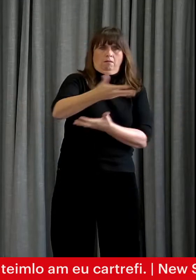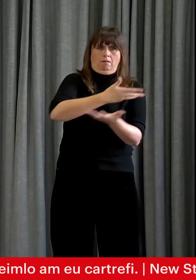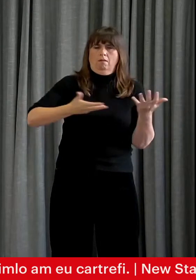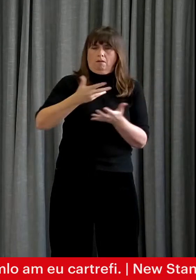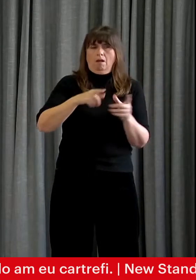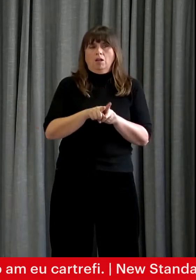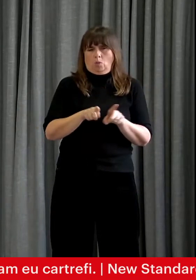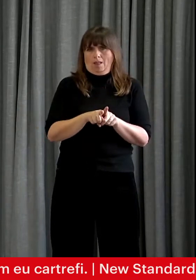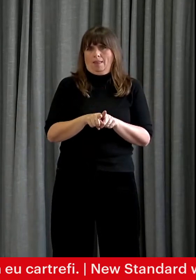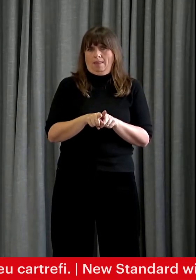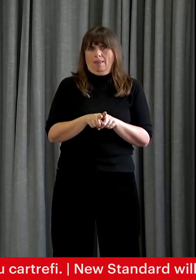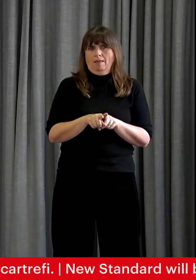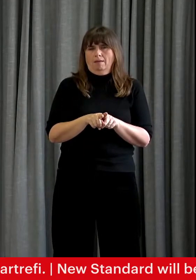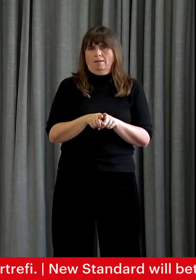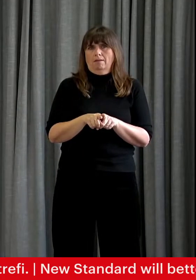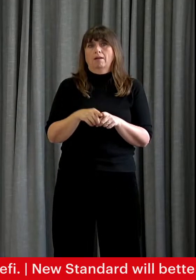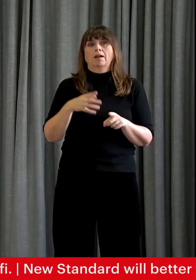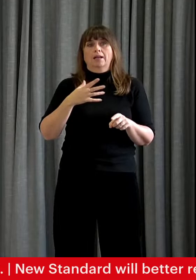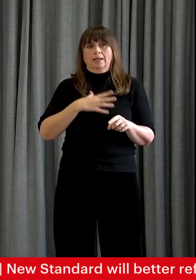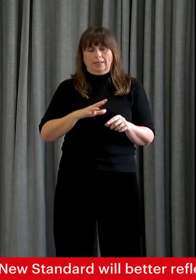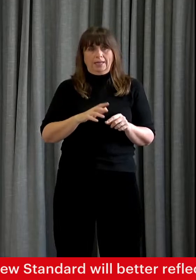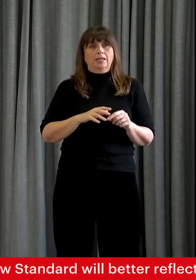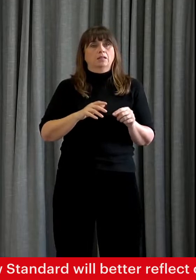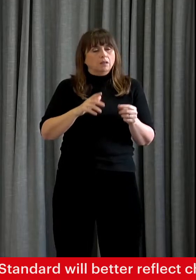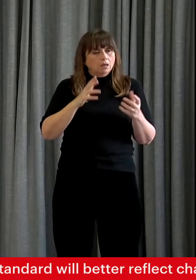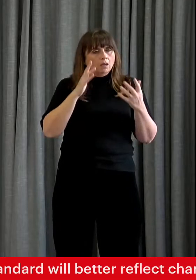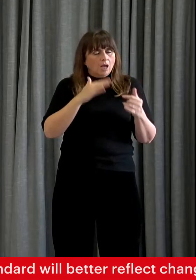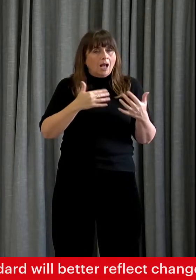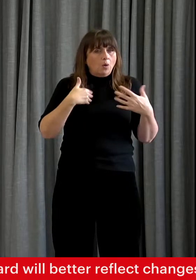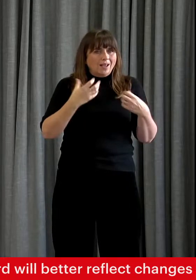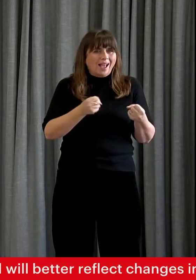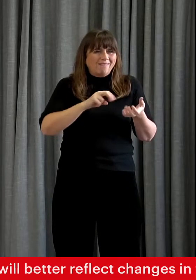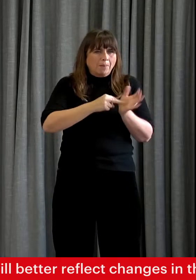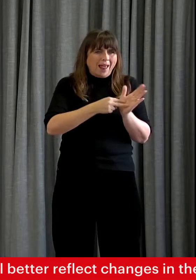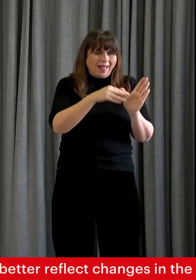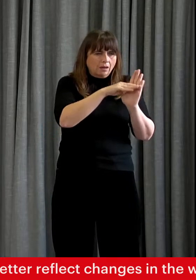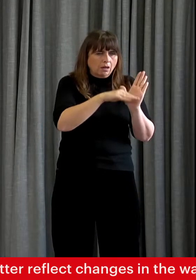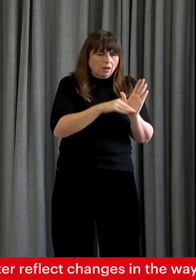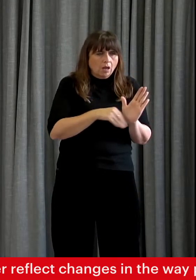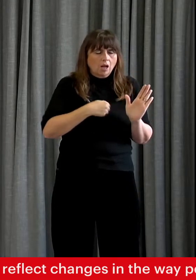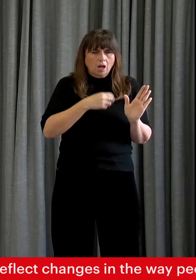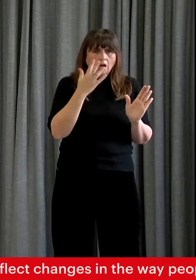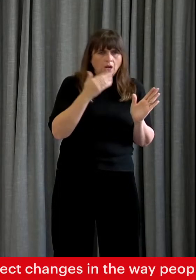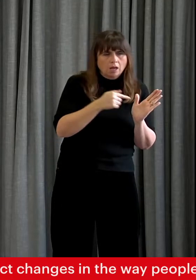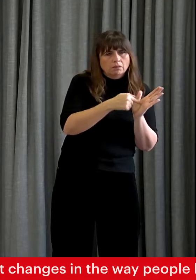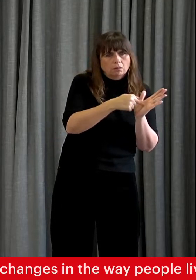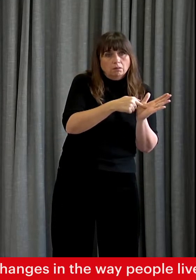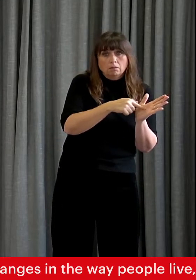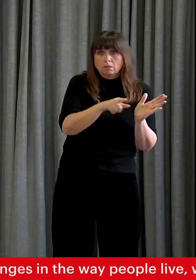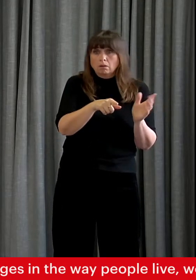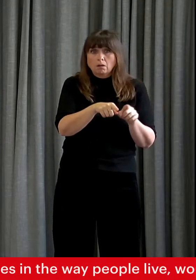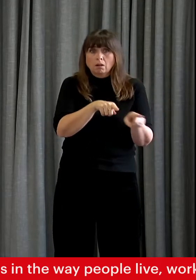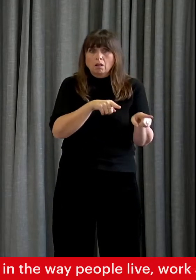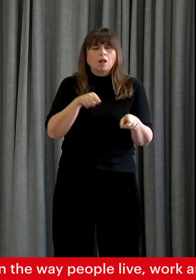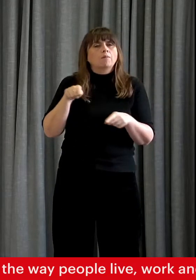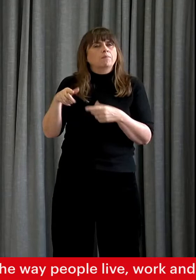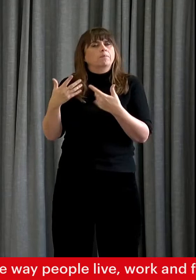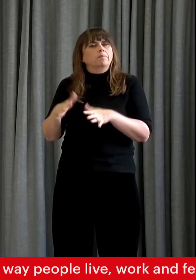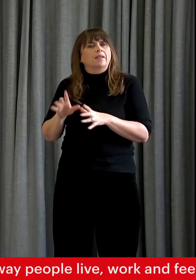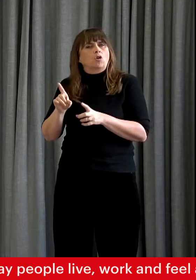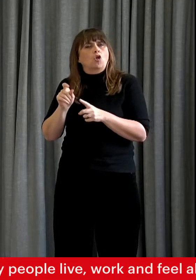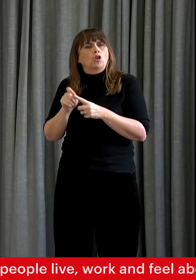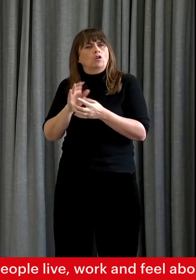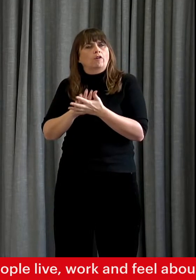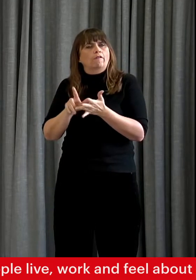summit so that we can make sure that the action plan is on track, and I can report properly back to the Senedd where the action plan is from the phosphate summit. So the